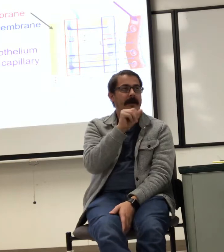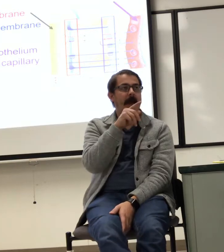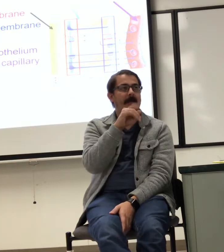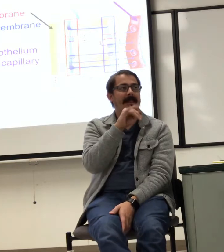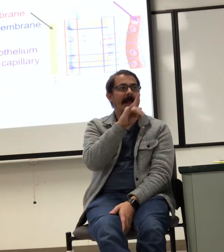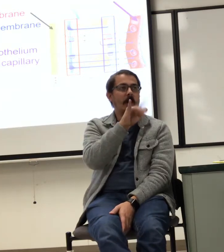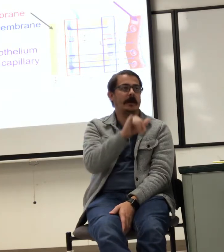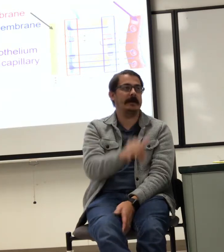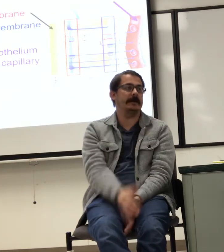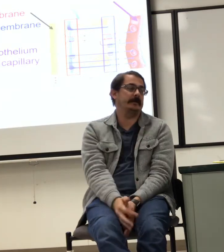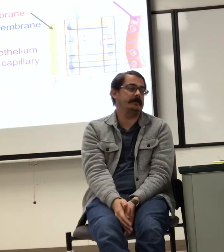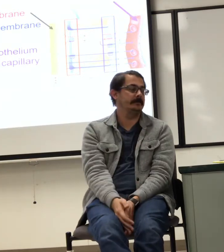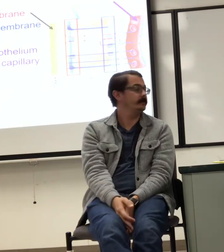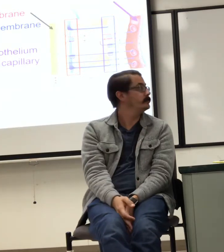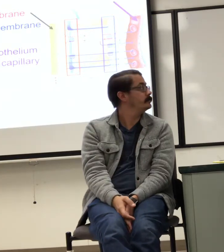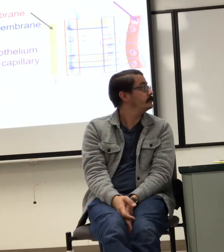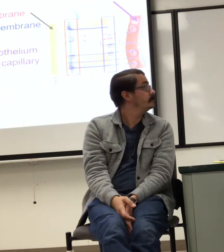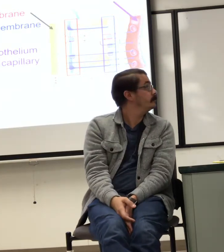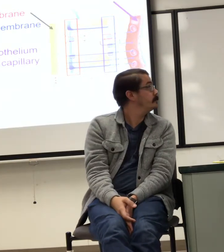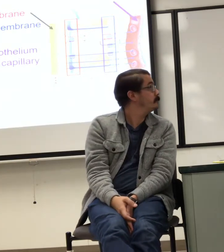side.